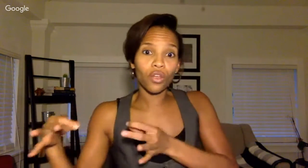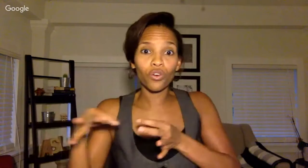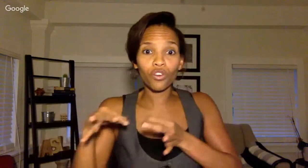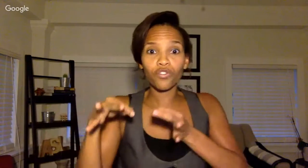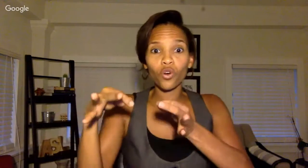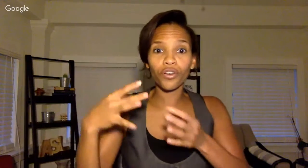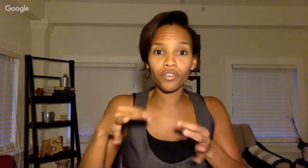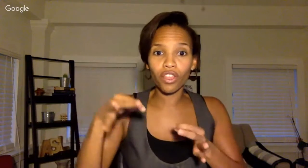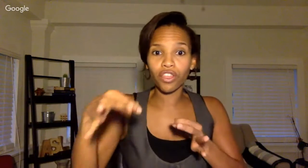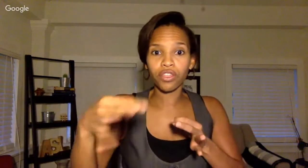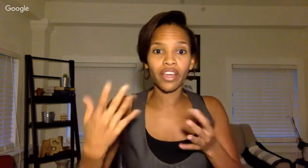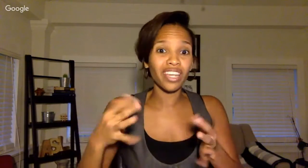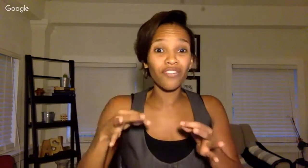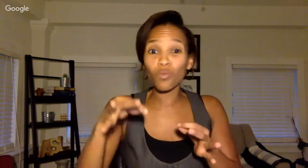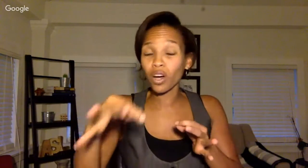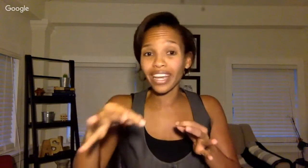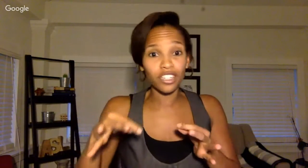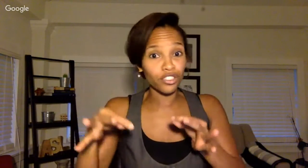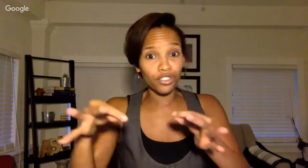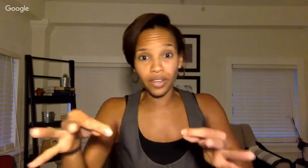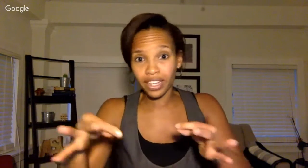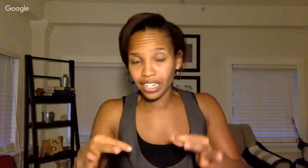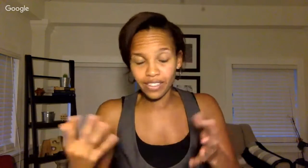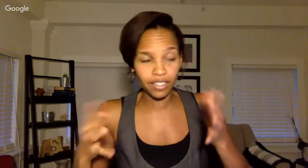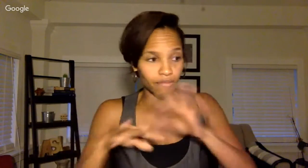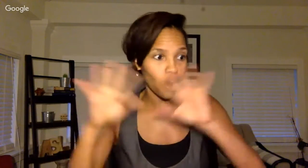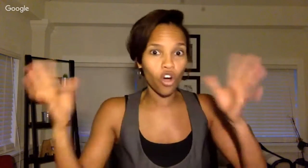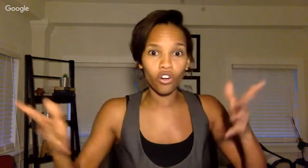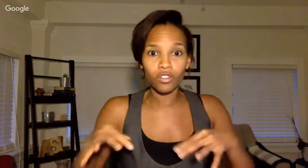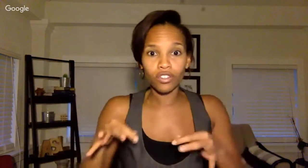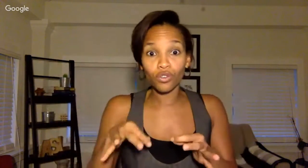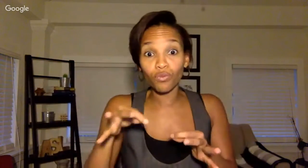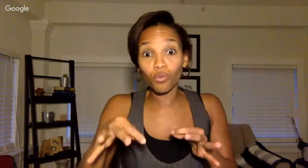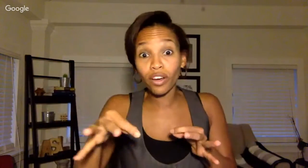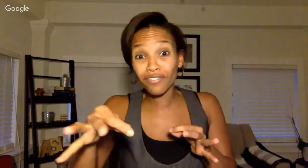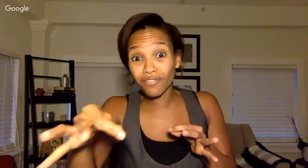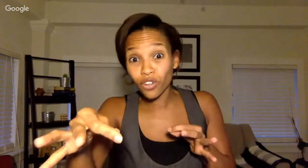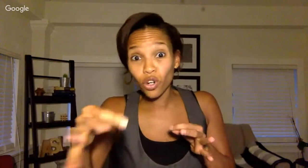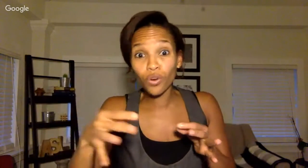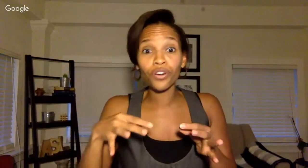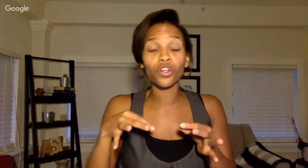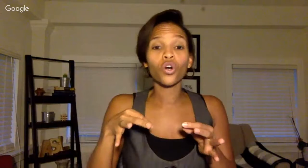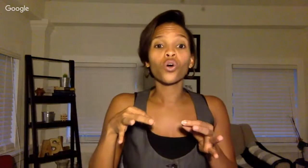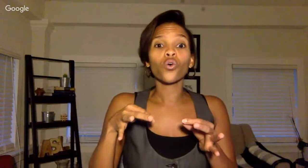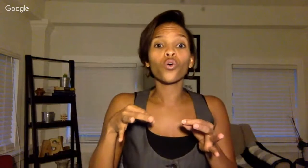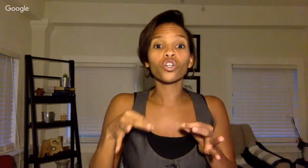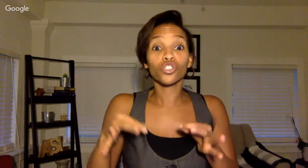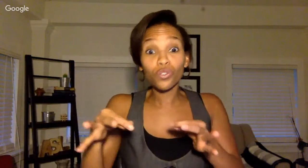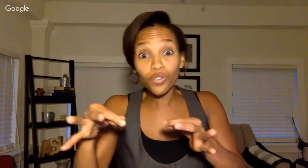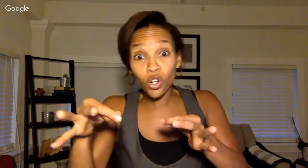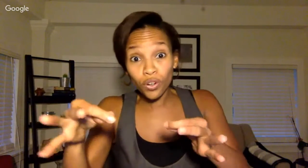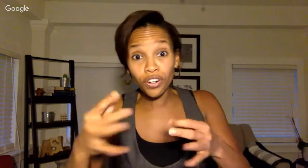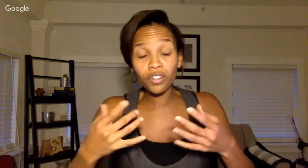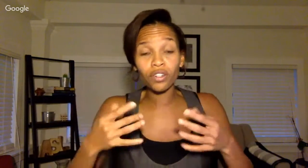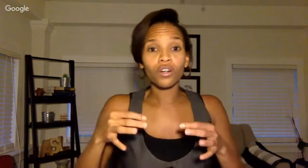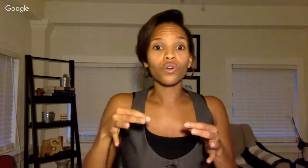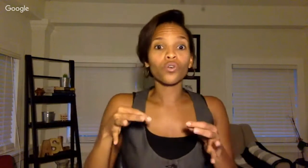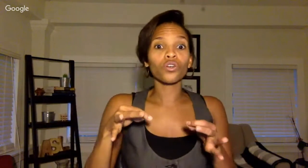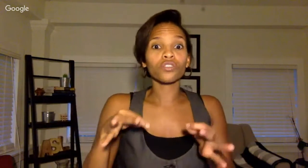or forward. And even one-hand or two-hand, I see them all. So 1 forward, or 2 forward, or to